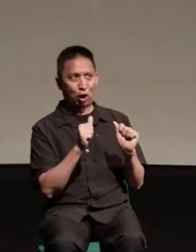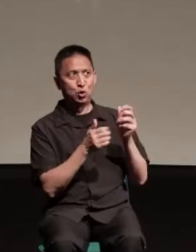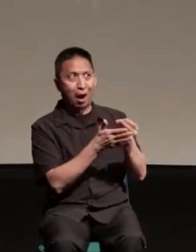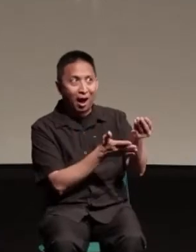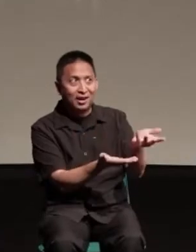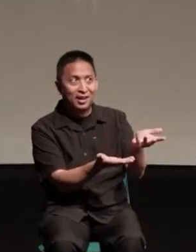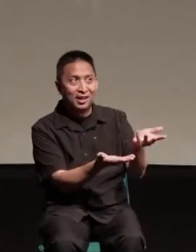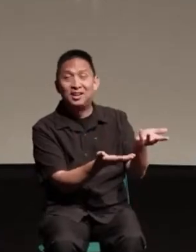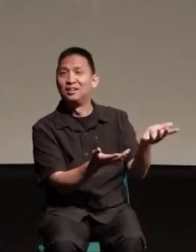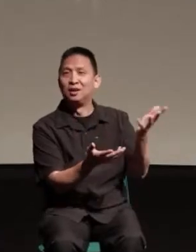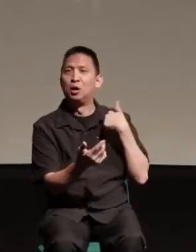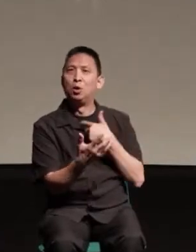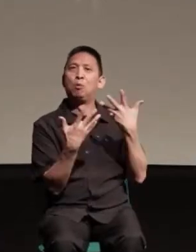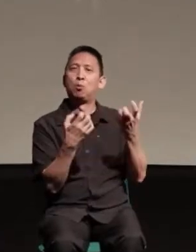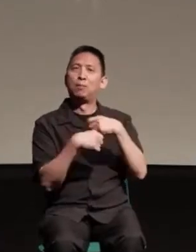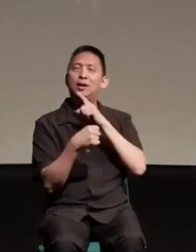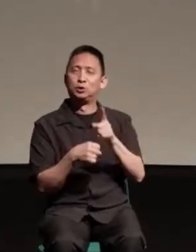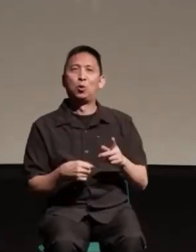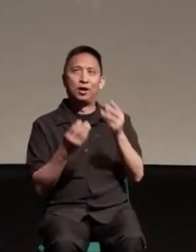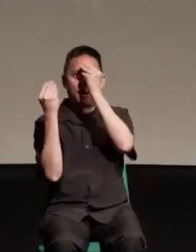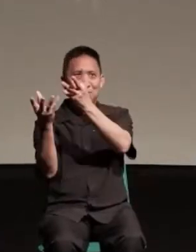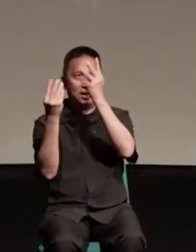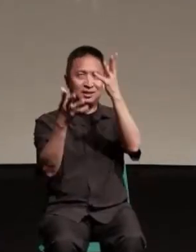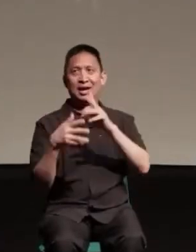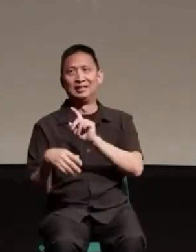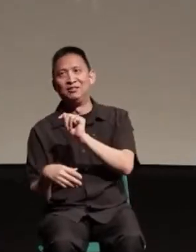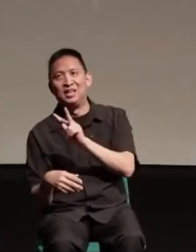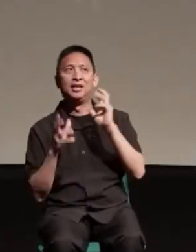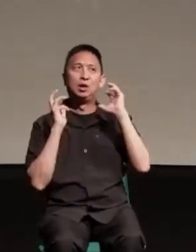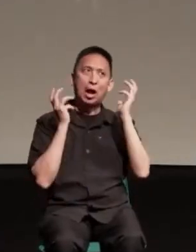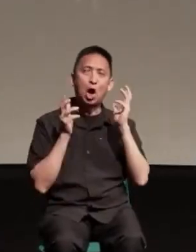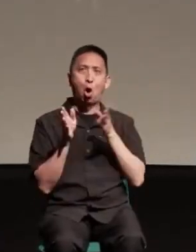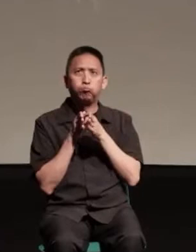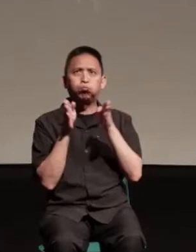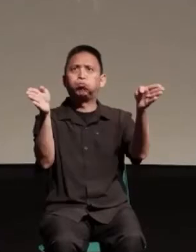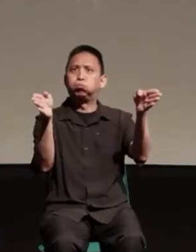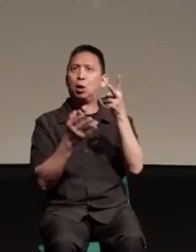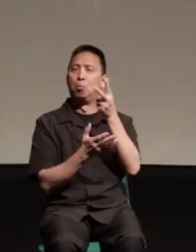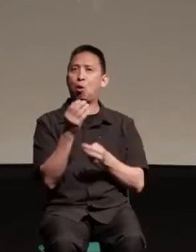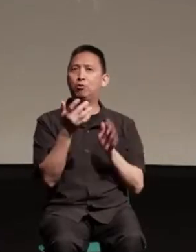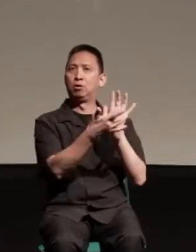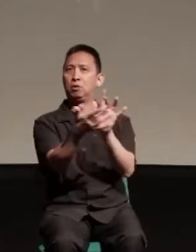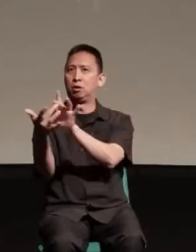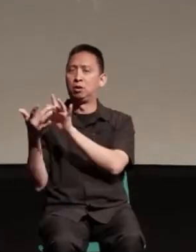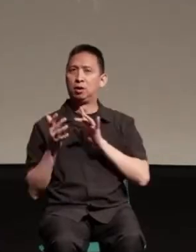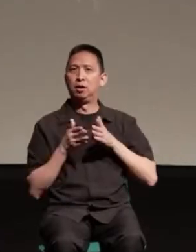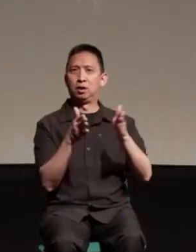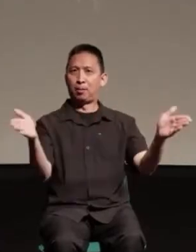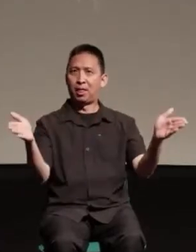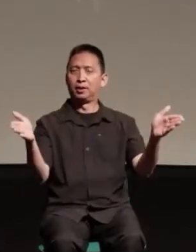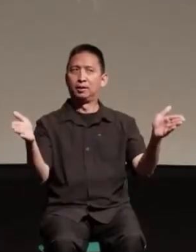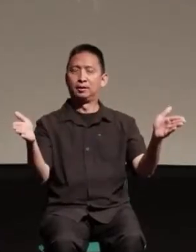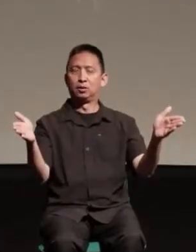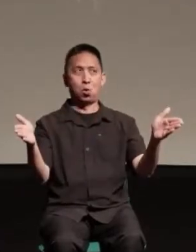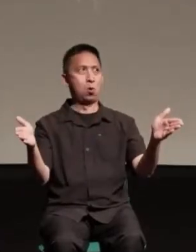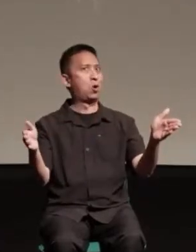pipeline that's coordinated to reach audiences in the public. And it's a hard network to crack and to get